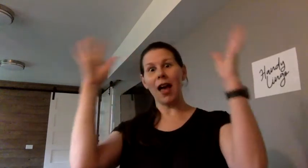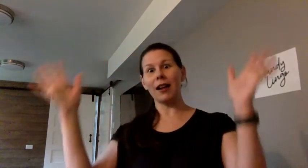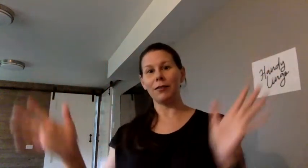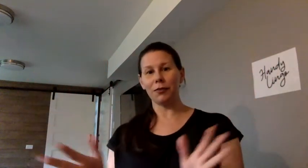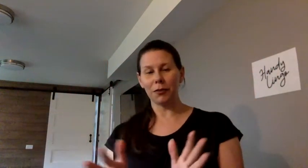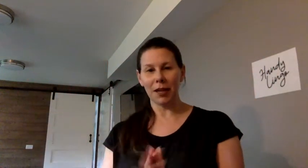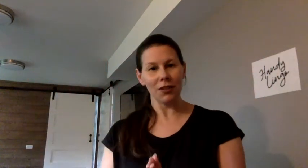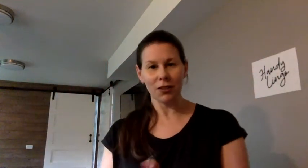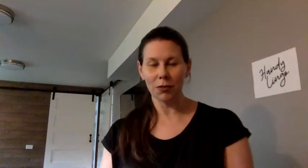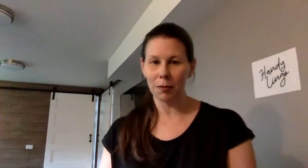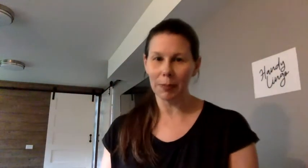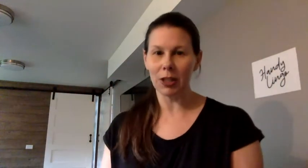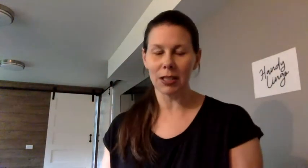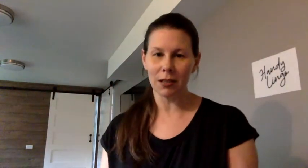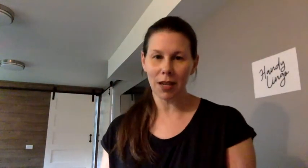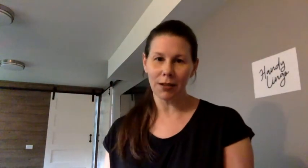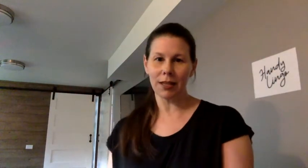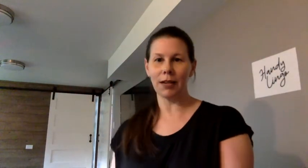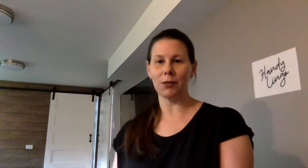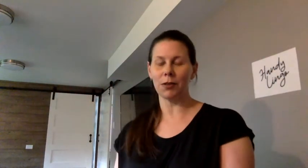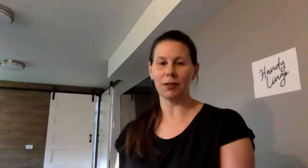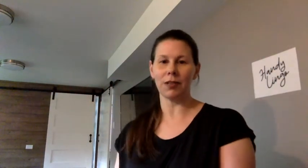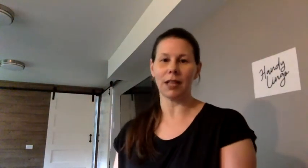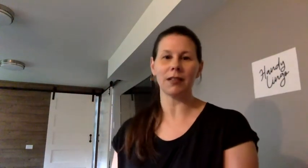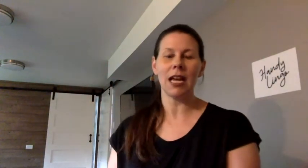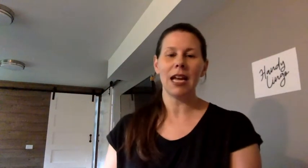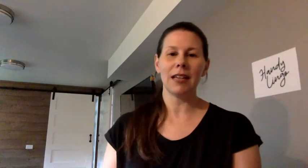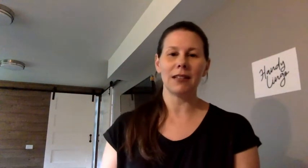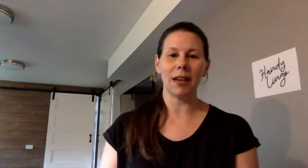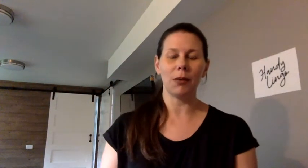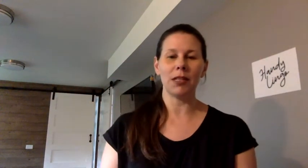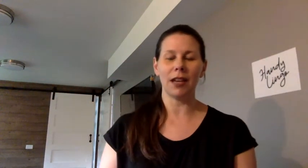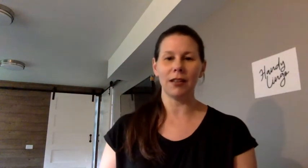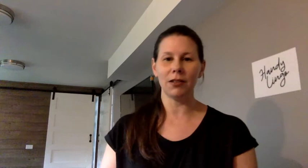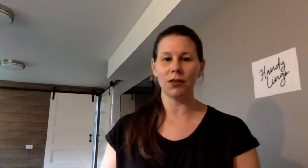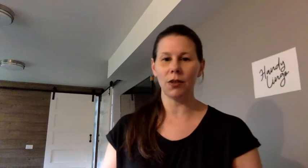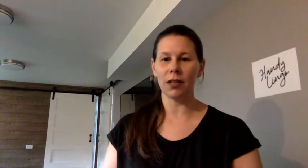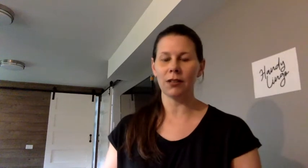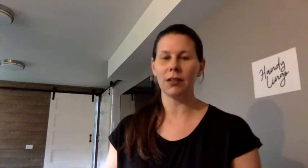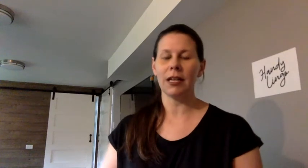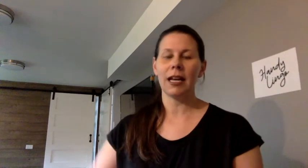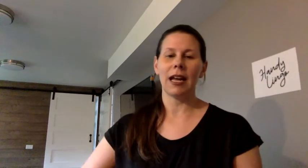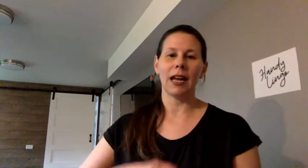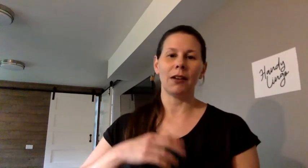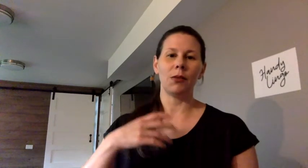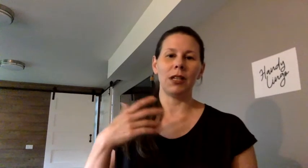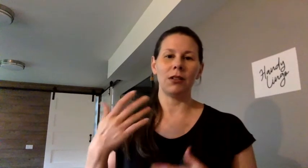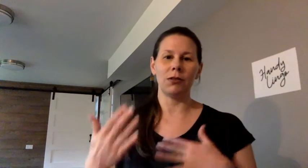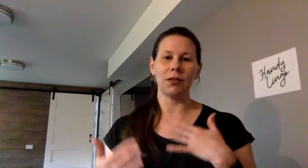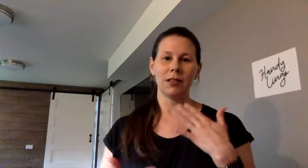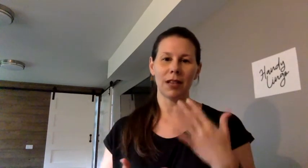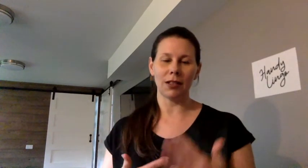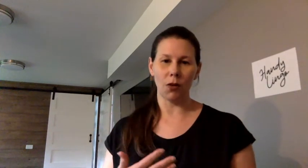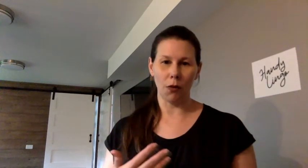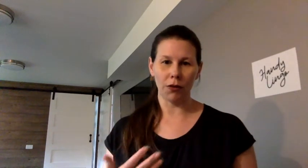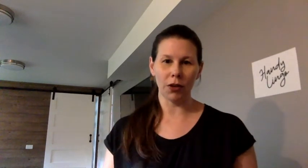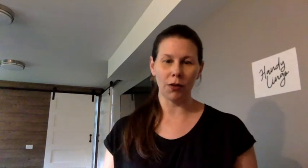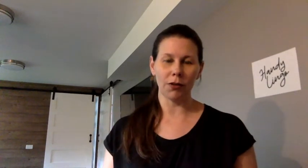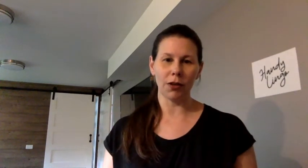of information to remember, it's an entire language worth of signs, is that we tell these stories and we use these signs over and over and